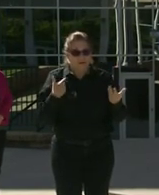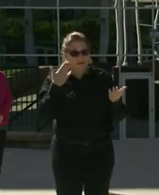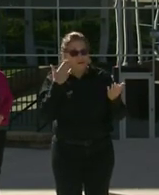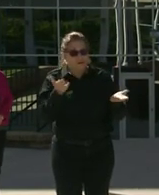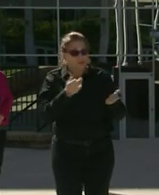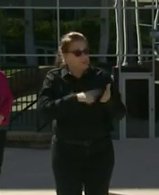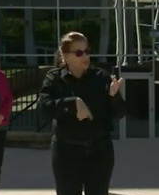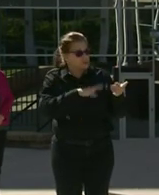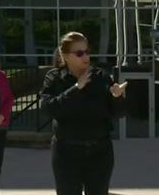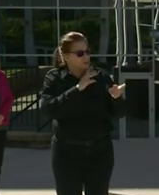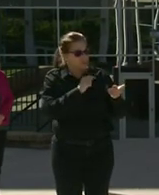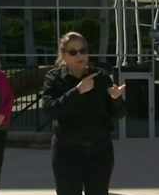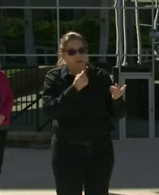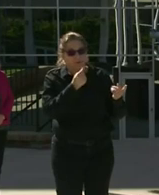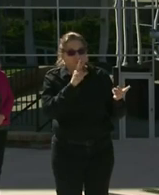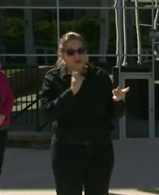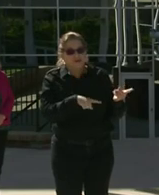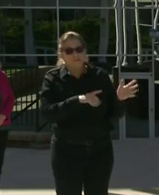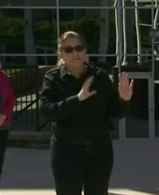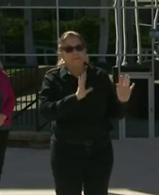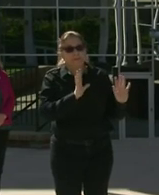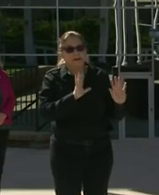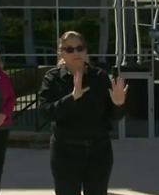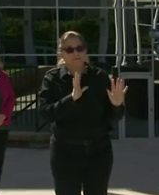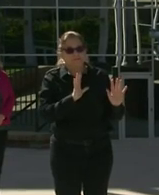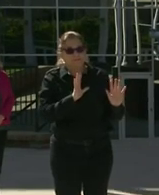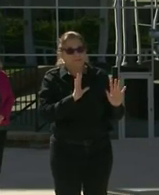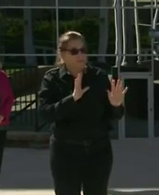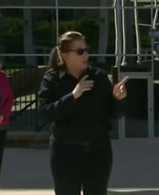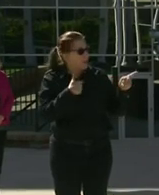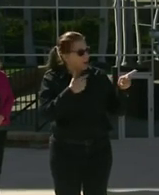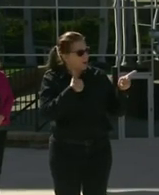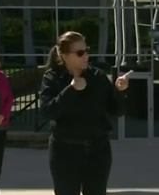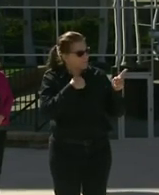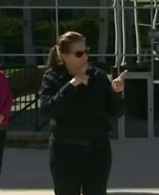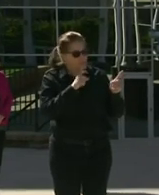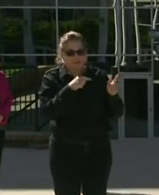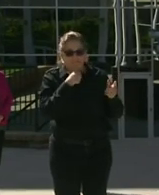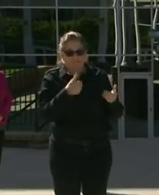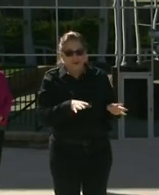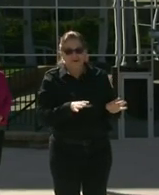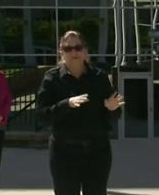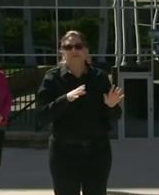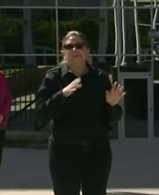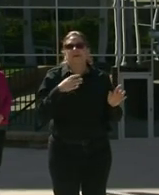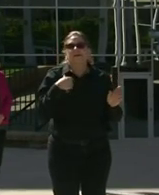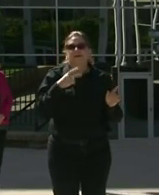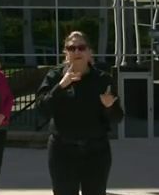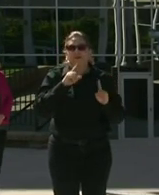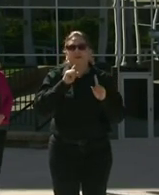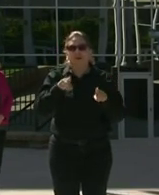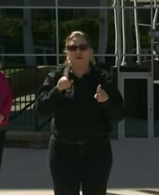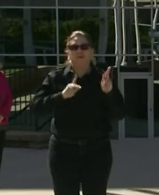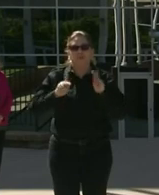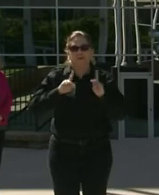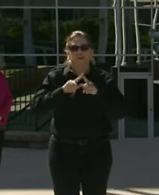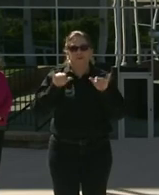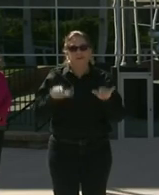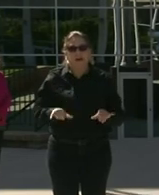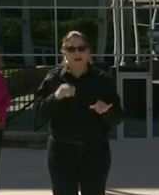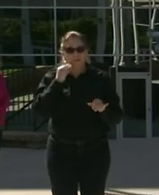but let me finish. I can tell you that we have issued orders for people to stay at home, and that's what we mean.